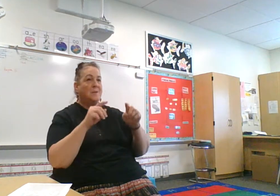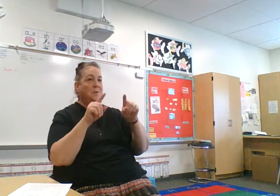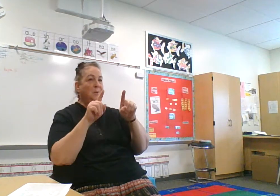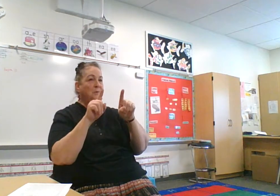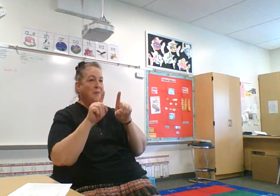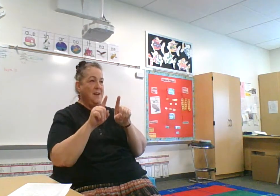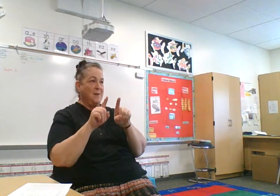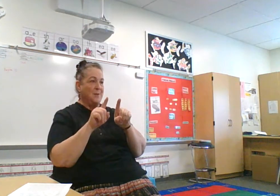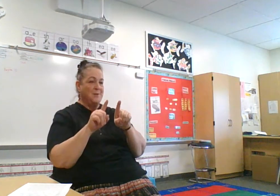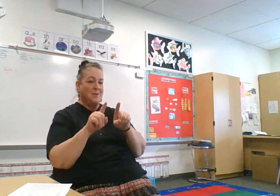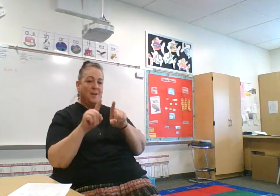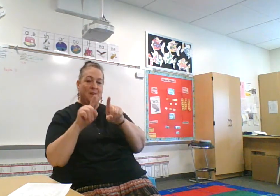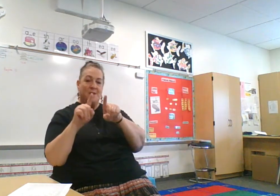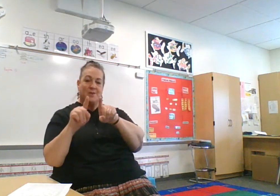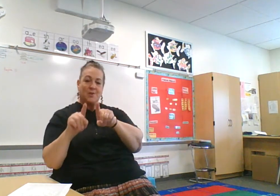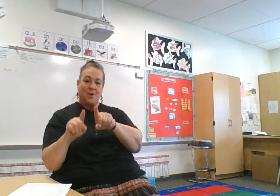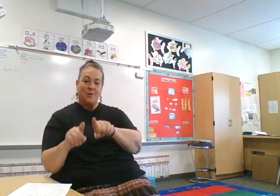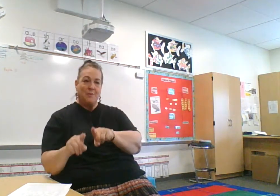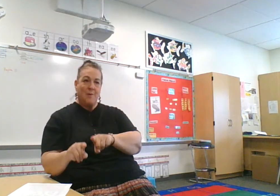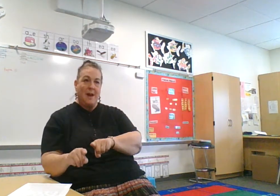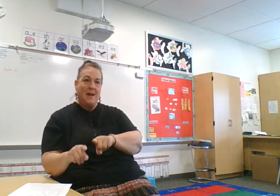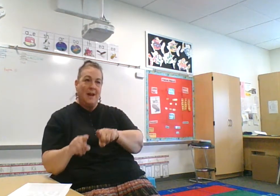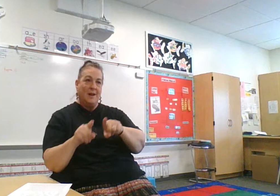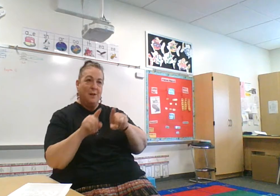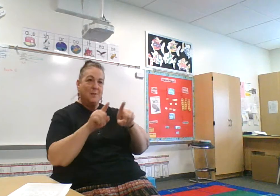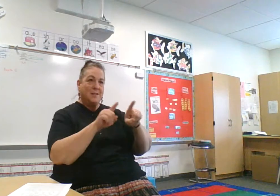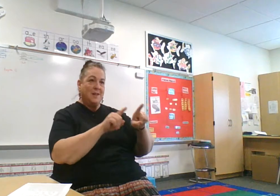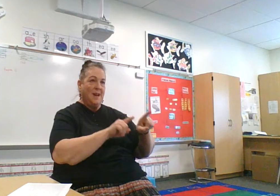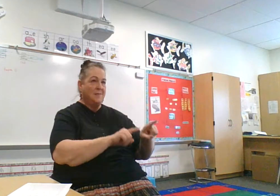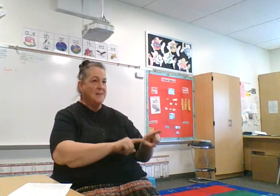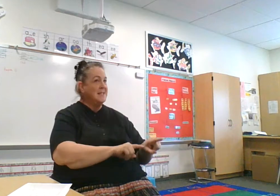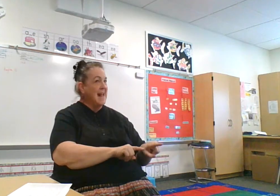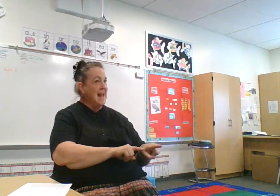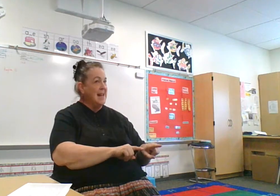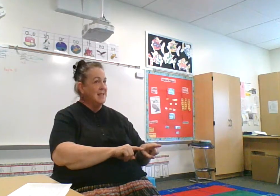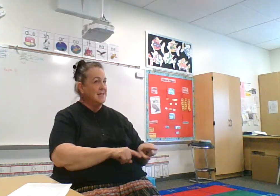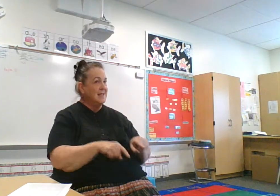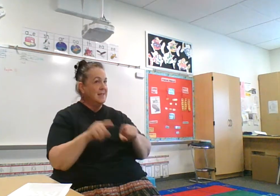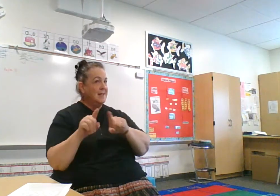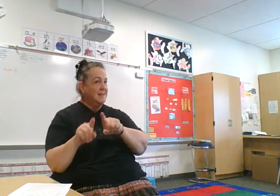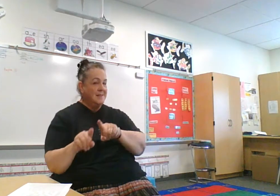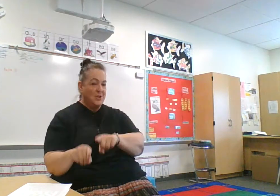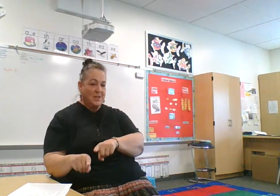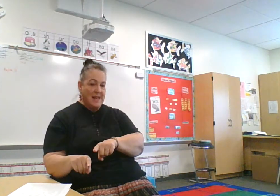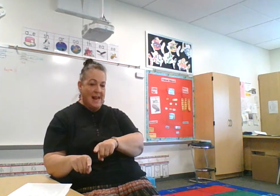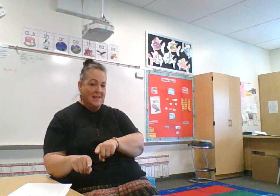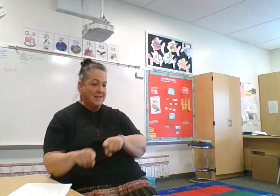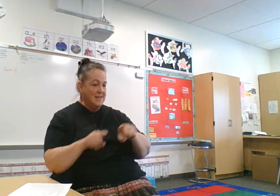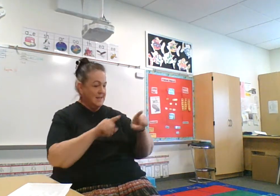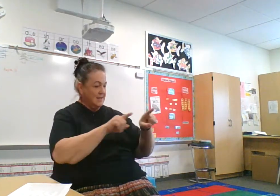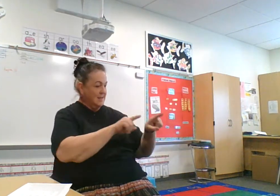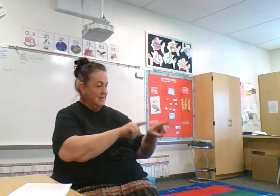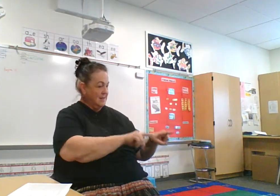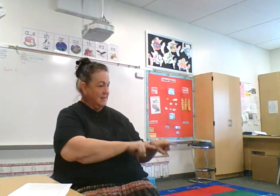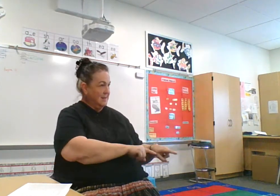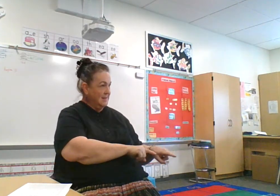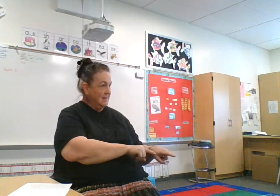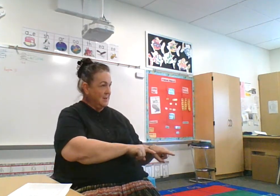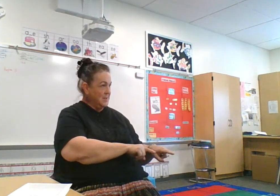2 fingers, start on the right, go to the left, is as. Just as this, so is